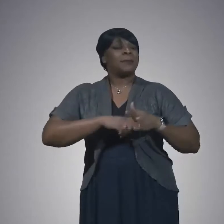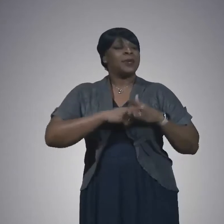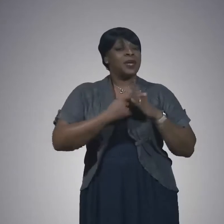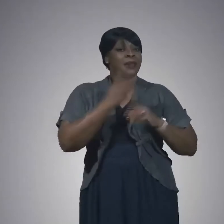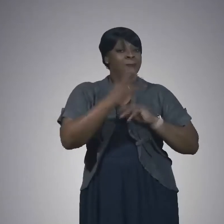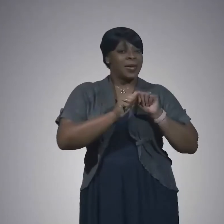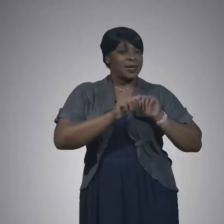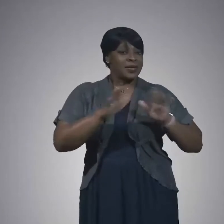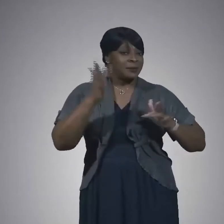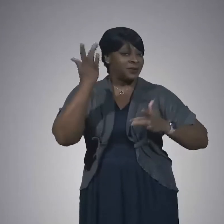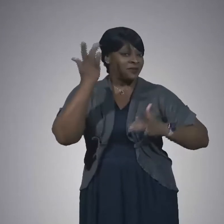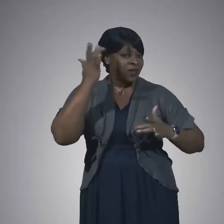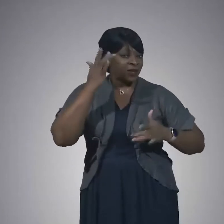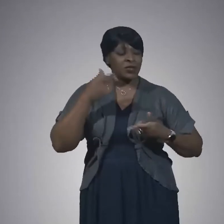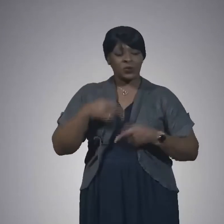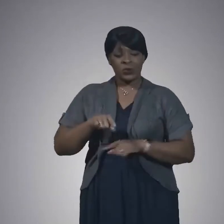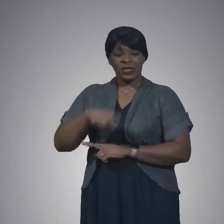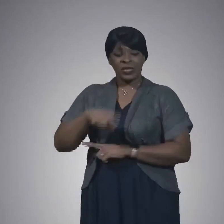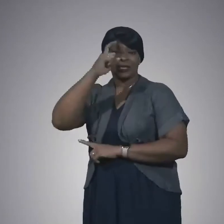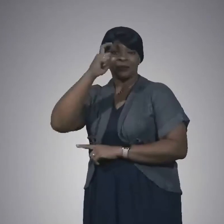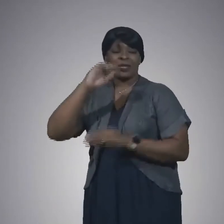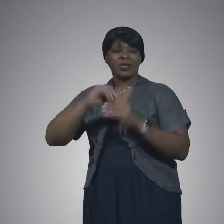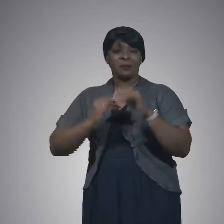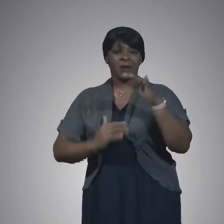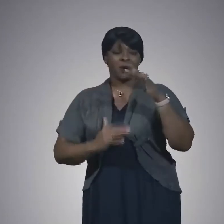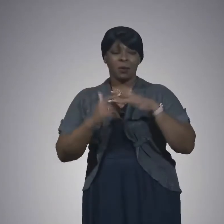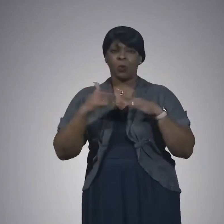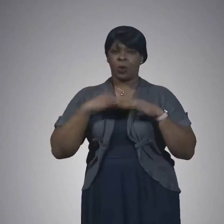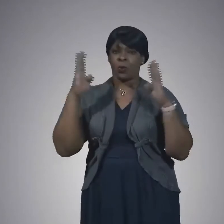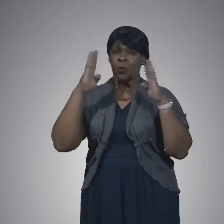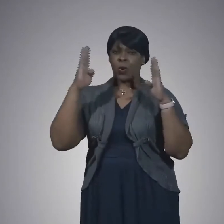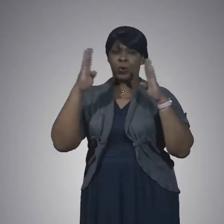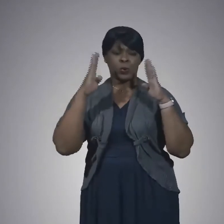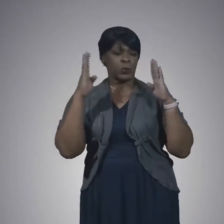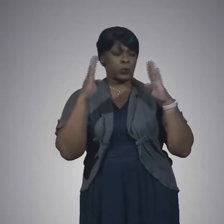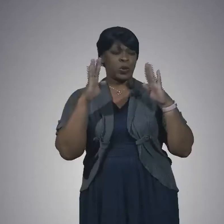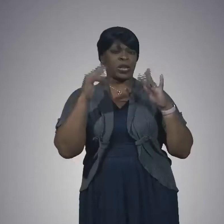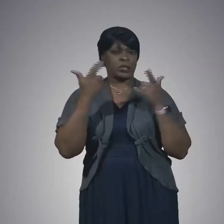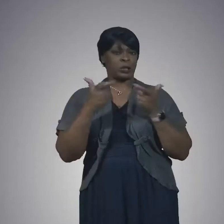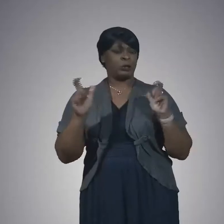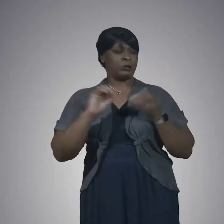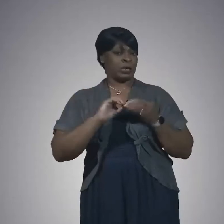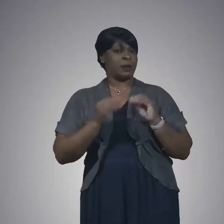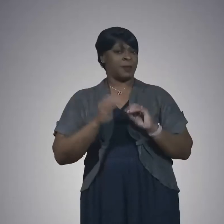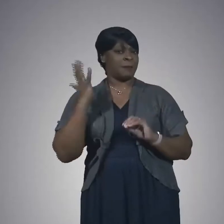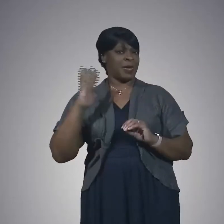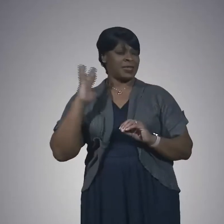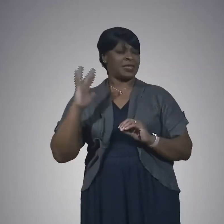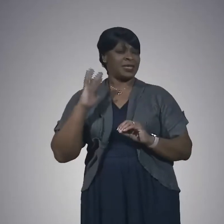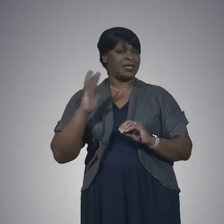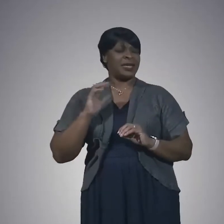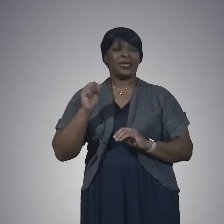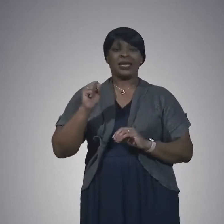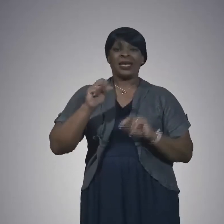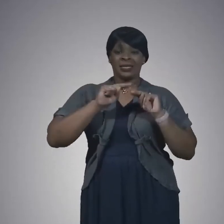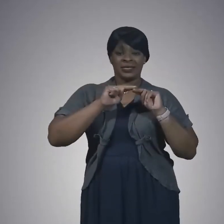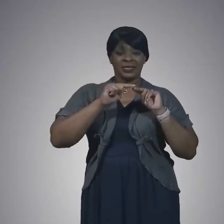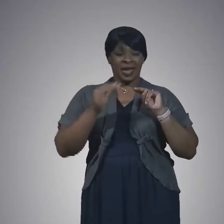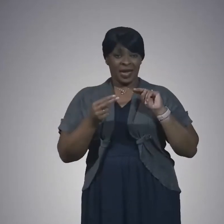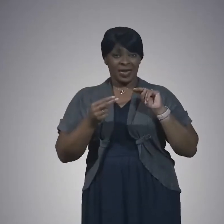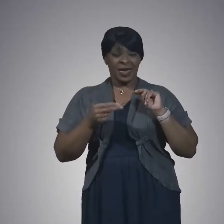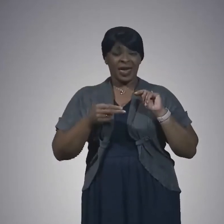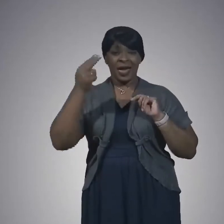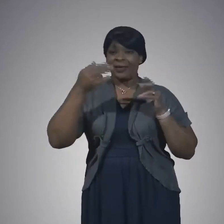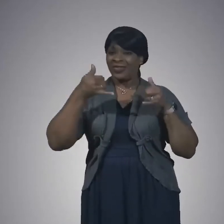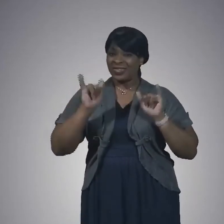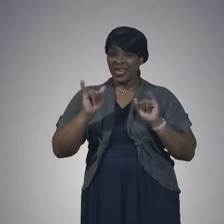and even this summer, when we reached those numbers, we were worried because that is a huge number. Yes, it's down from the highs that we've had, but